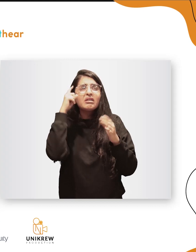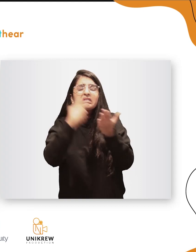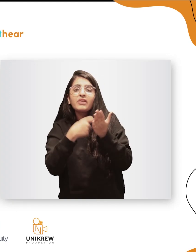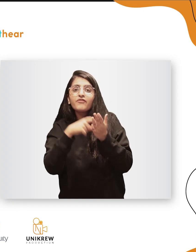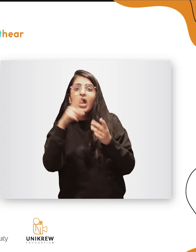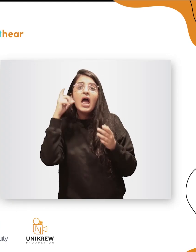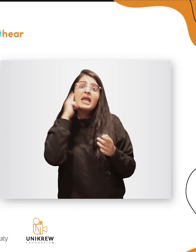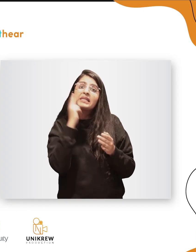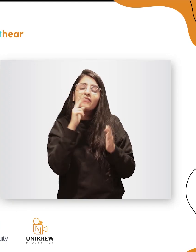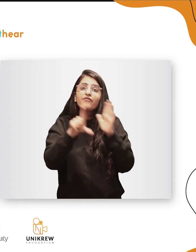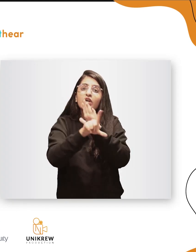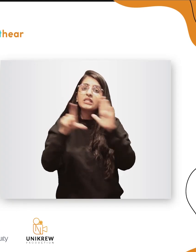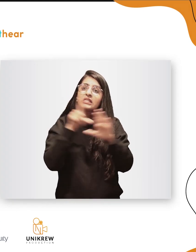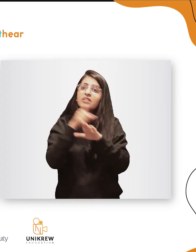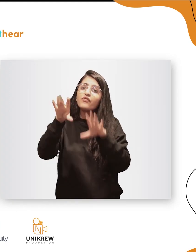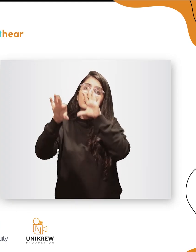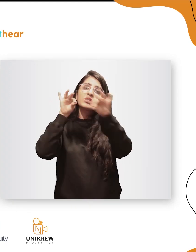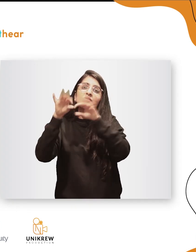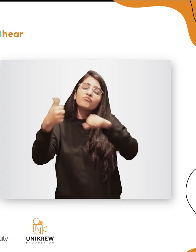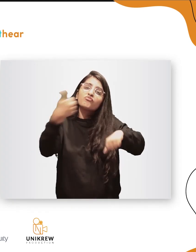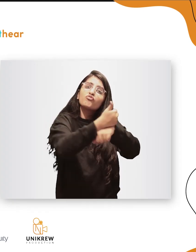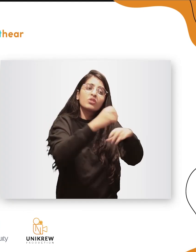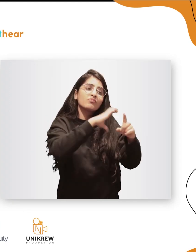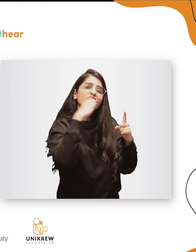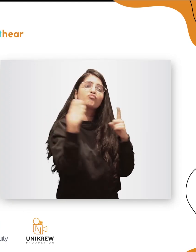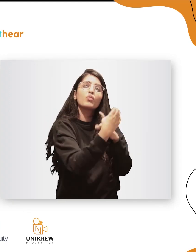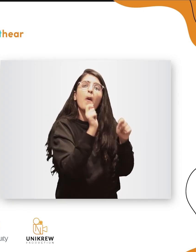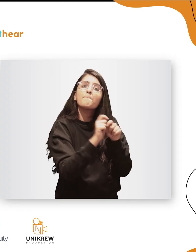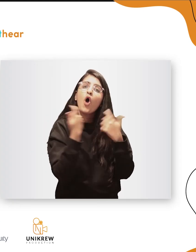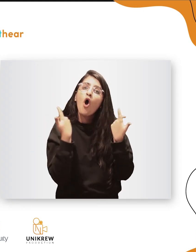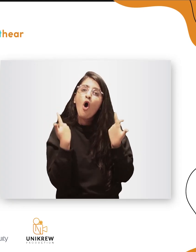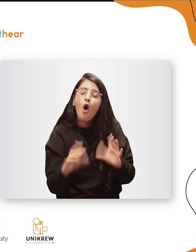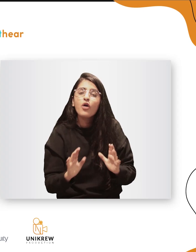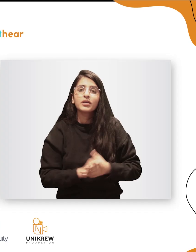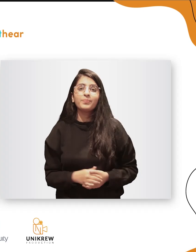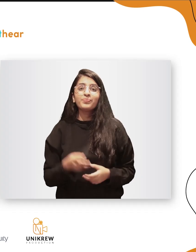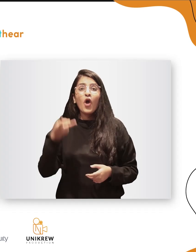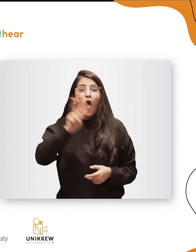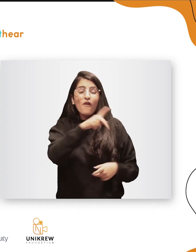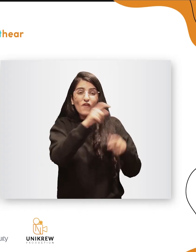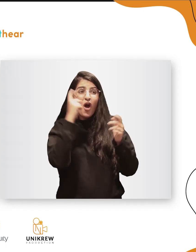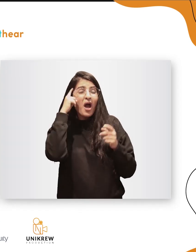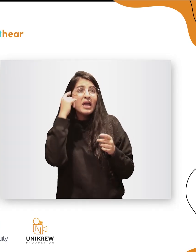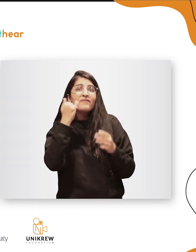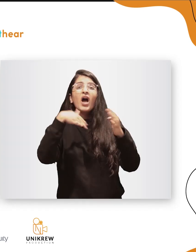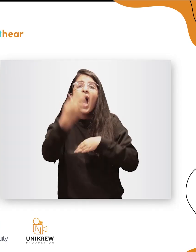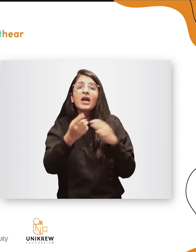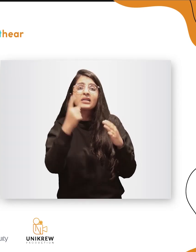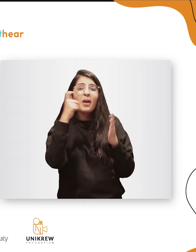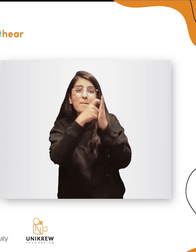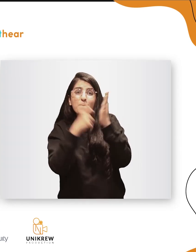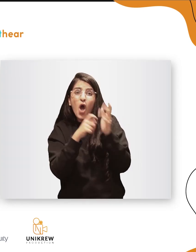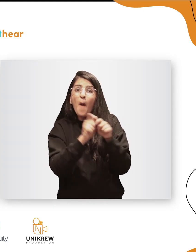example, deaf leaders. A lot of them are on this council, and all the policies moving forward would